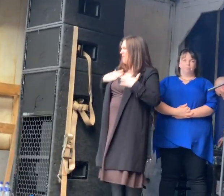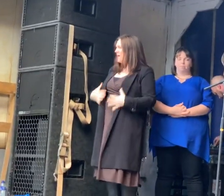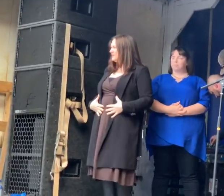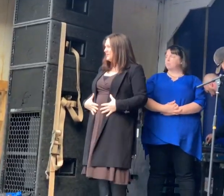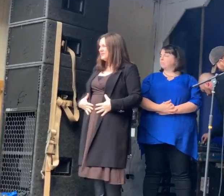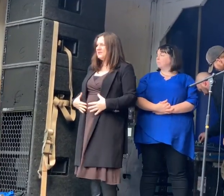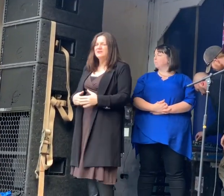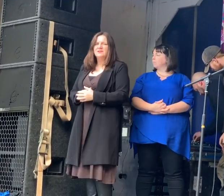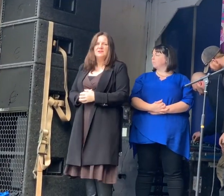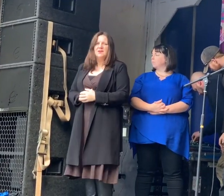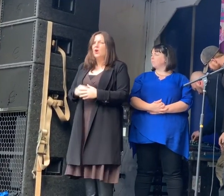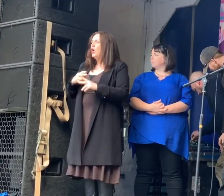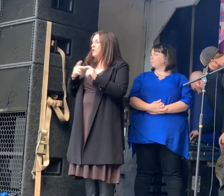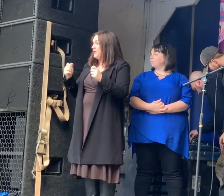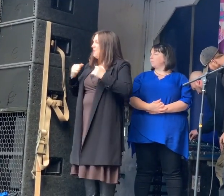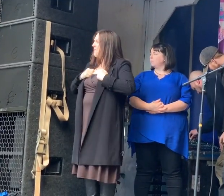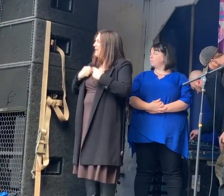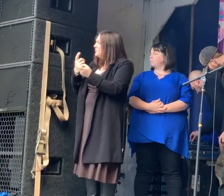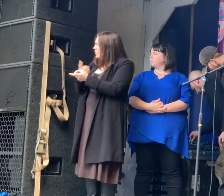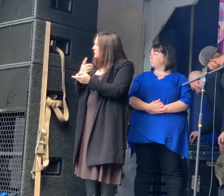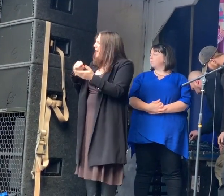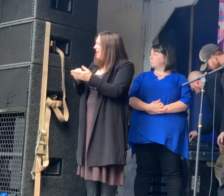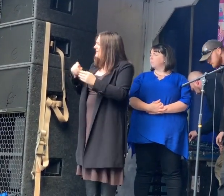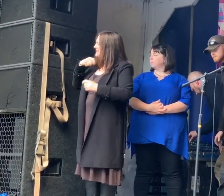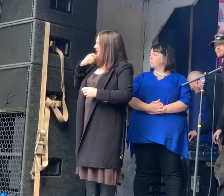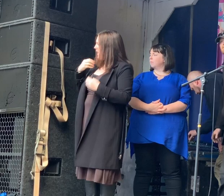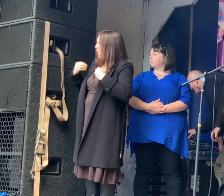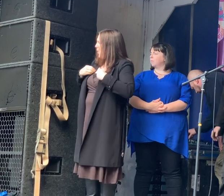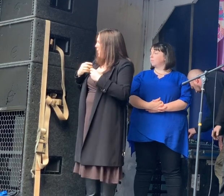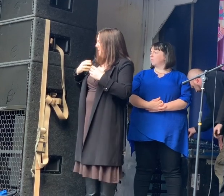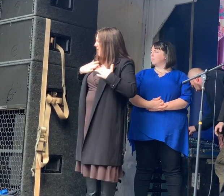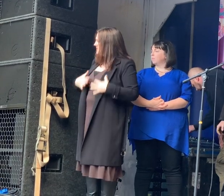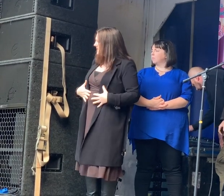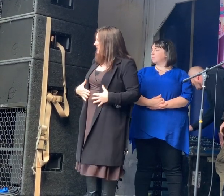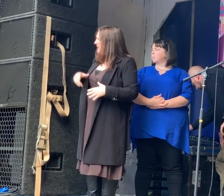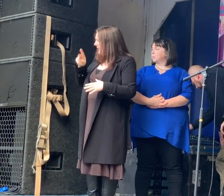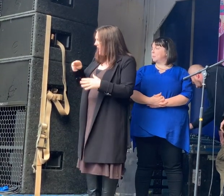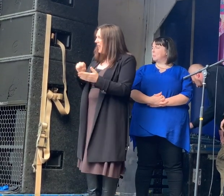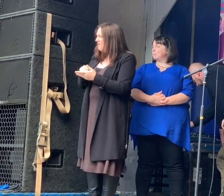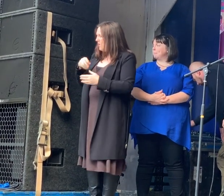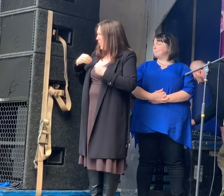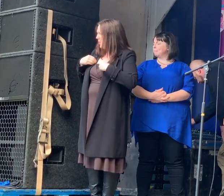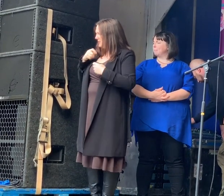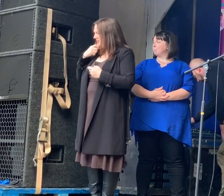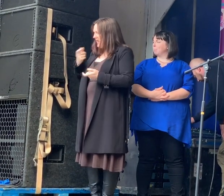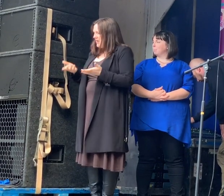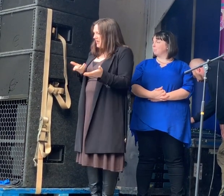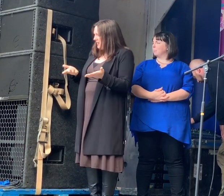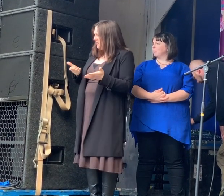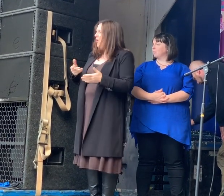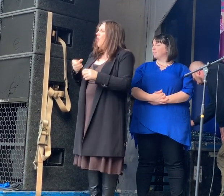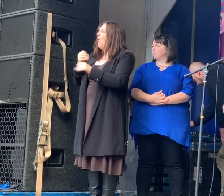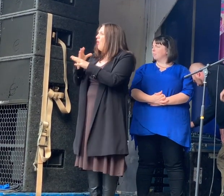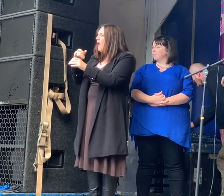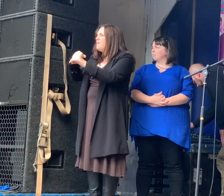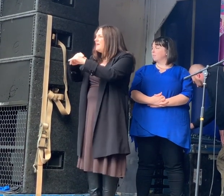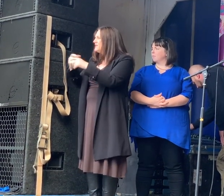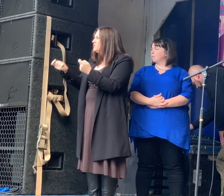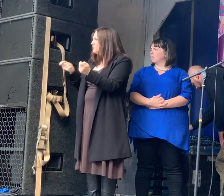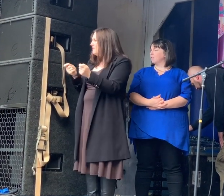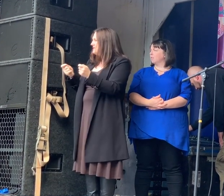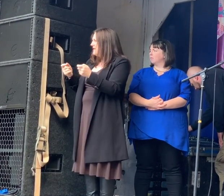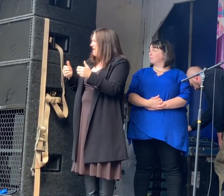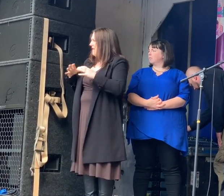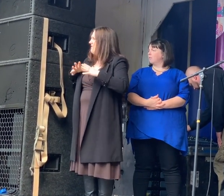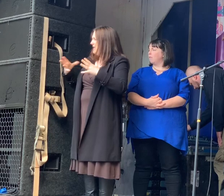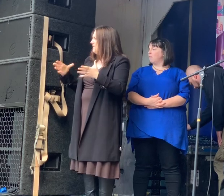bodies. Not until my daughter has a say of her own body. And not until all medical treatment is available at